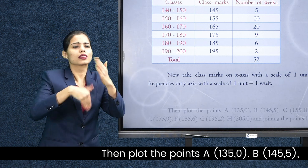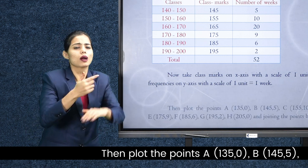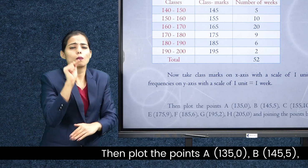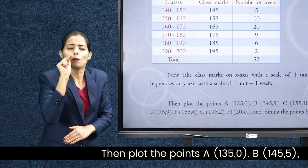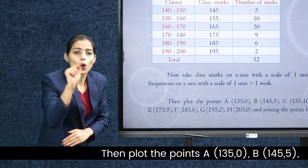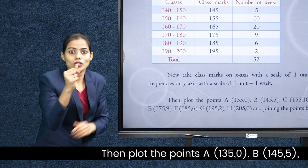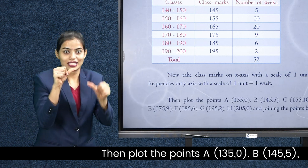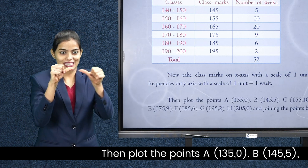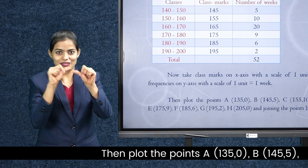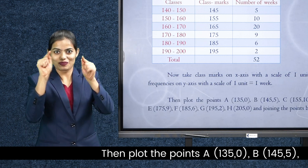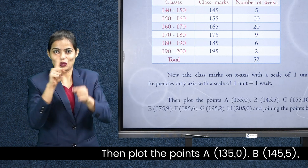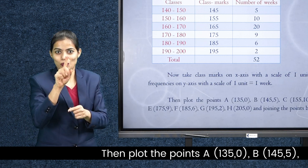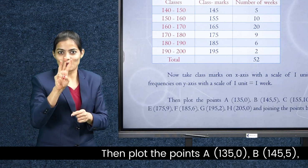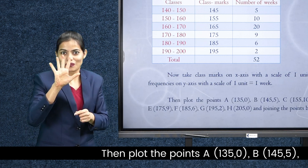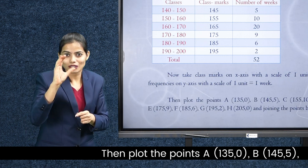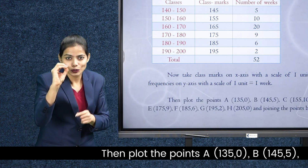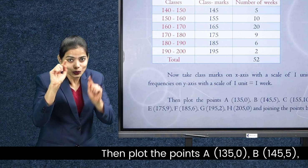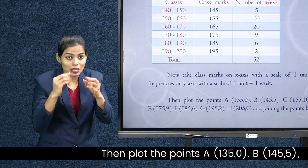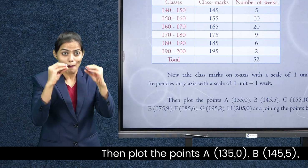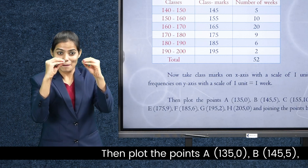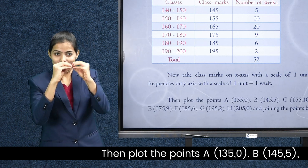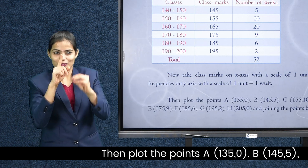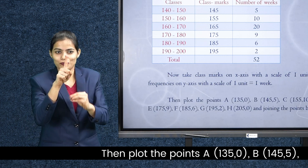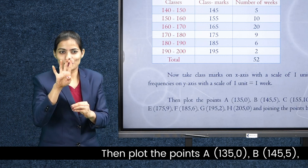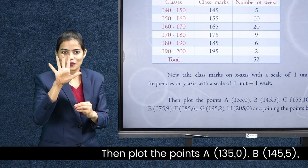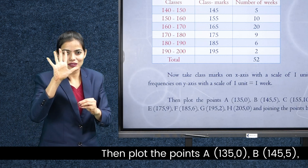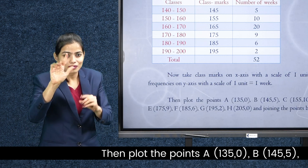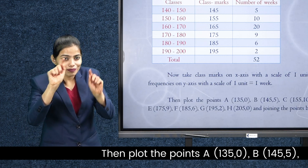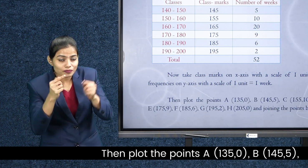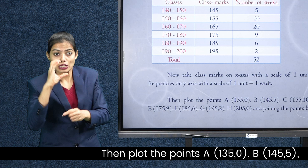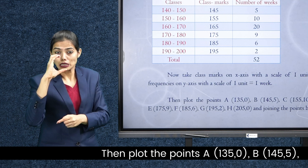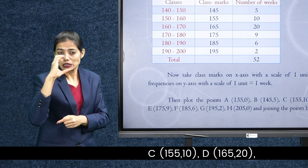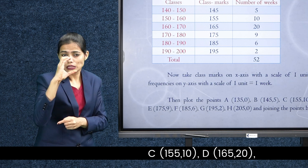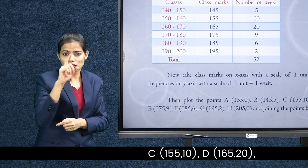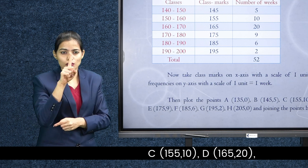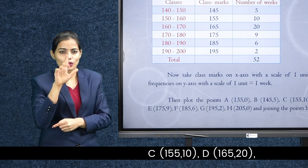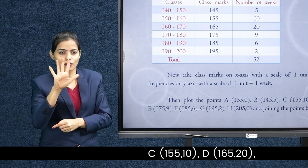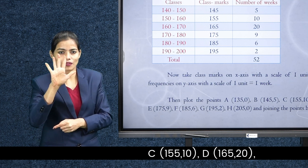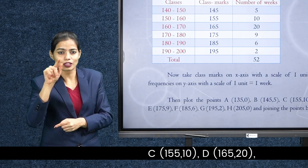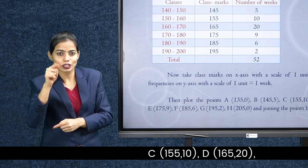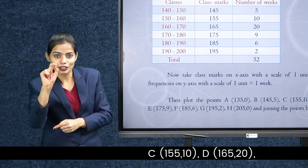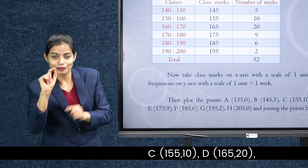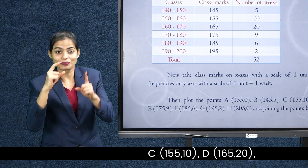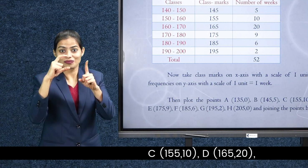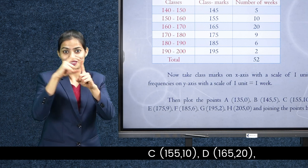Then plot the points A 135, 0, B 145, 5, C